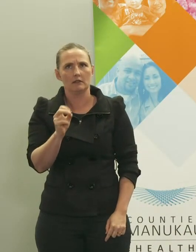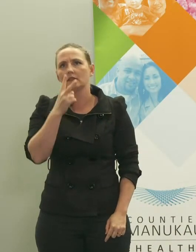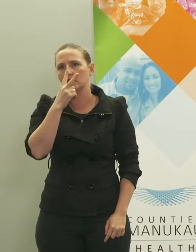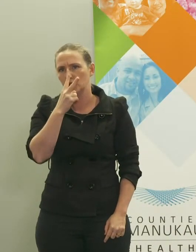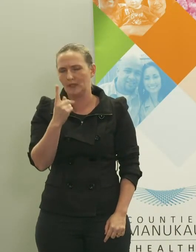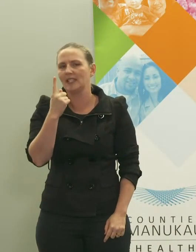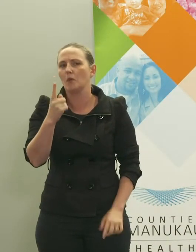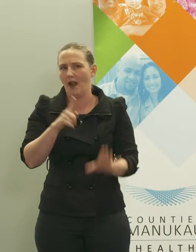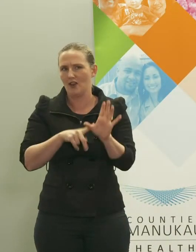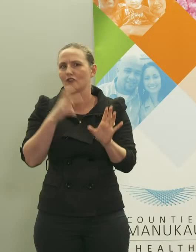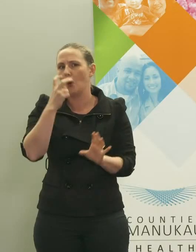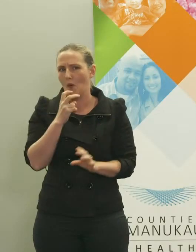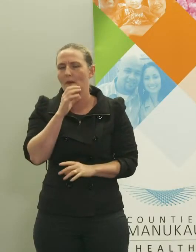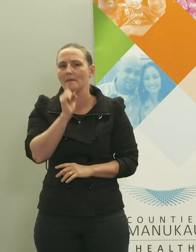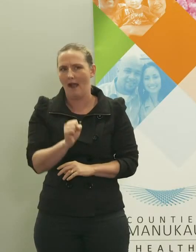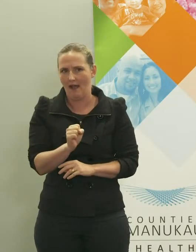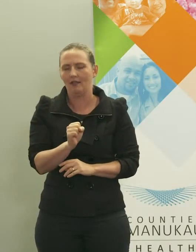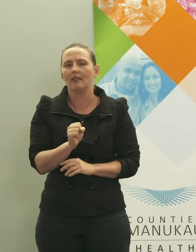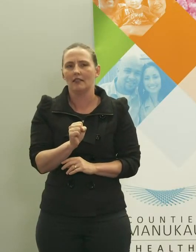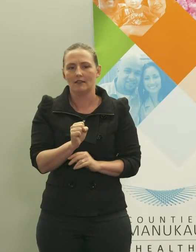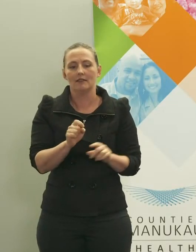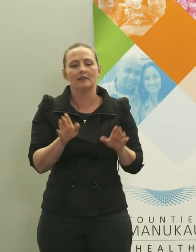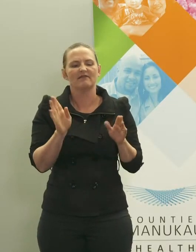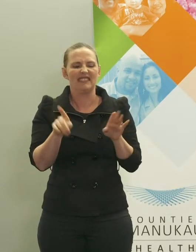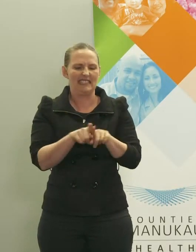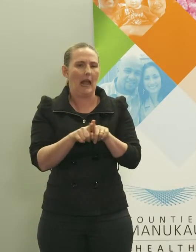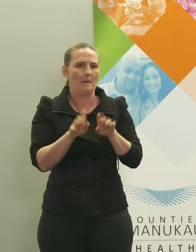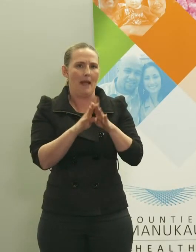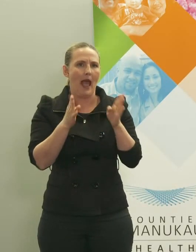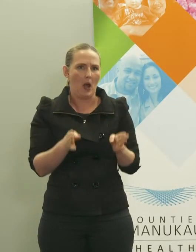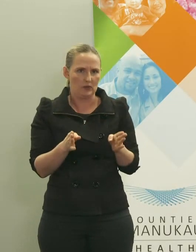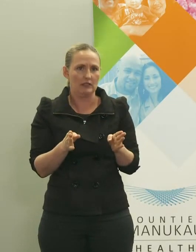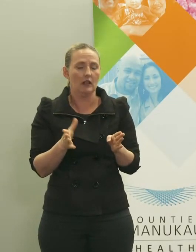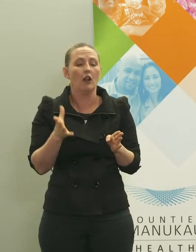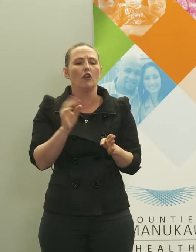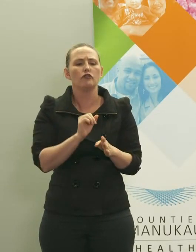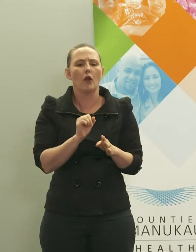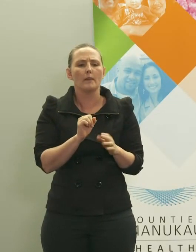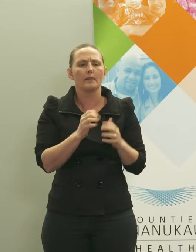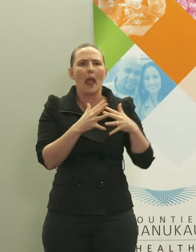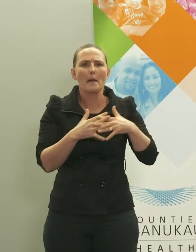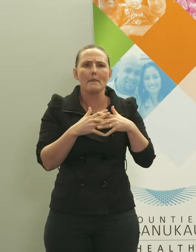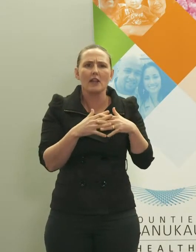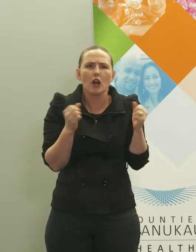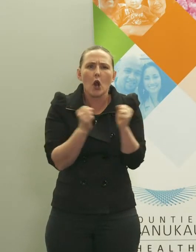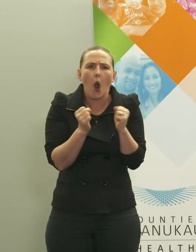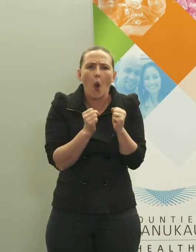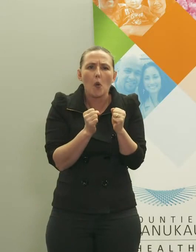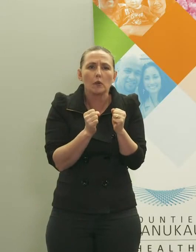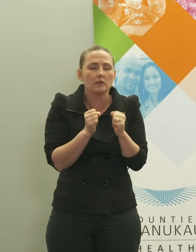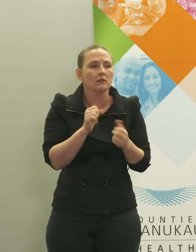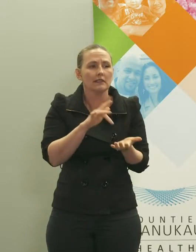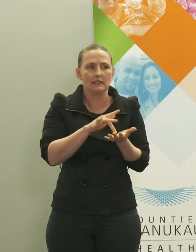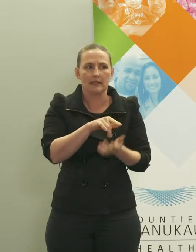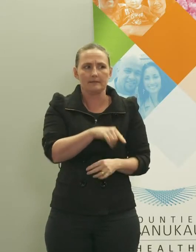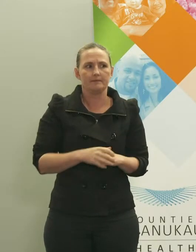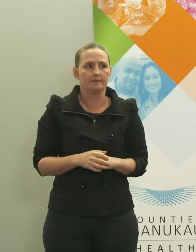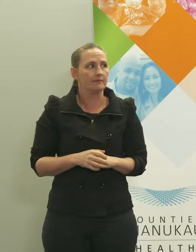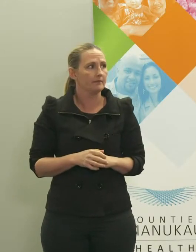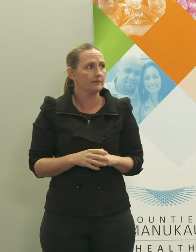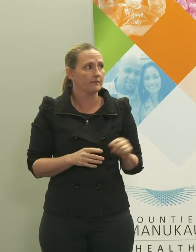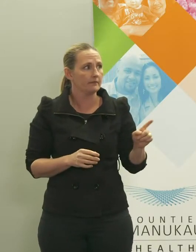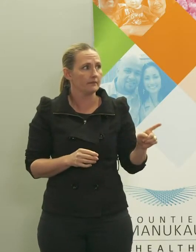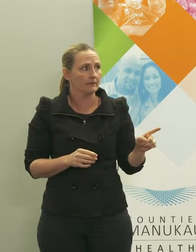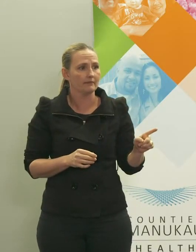21-year-old male who's a household contact associated with Americold. Were they in isolation at the time? As